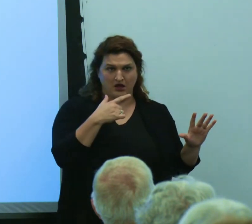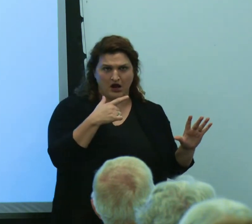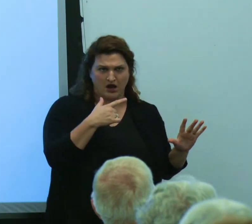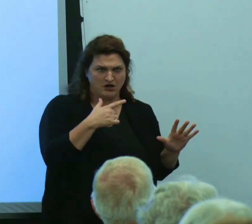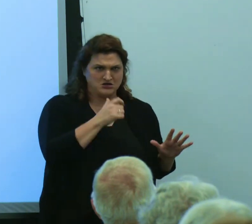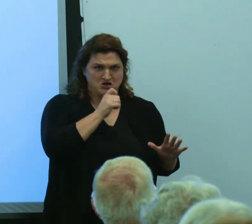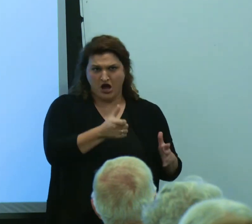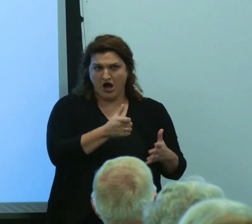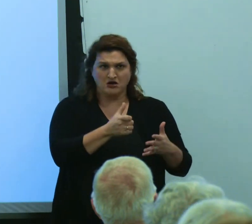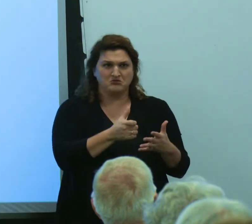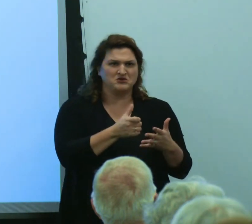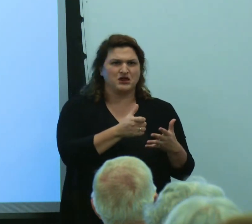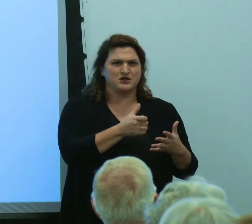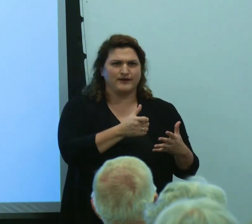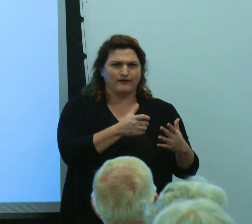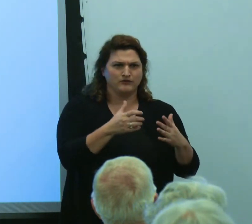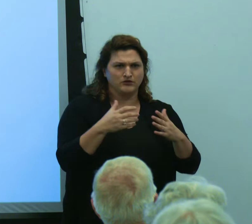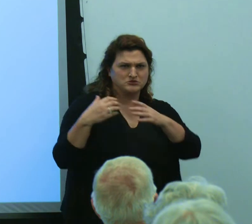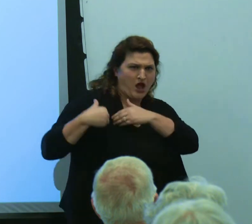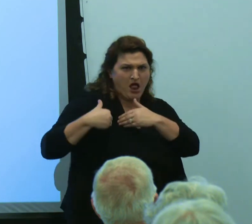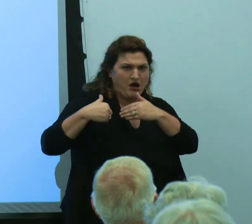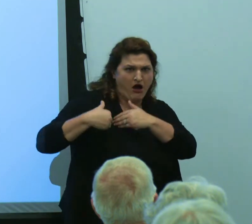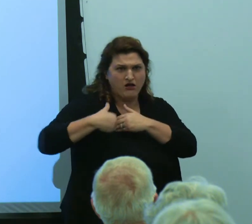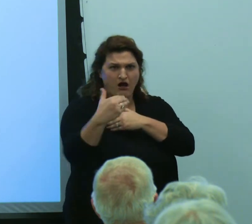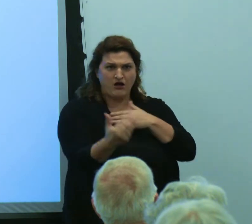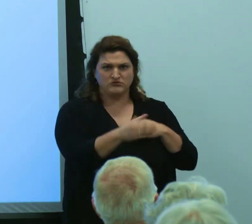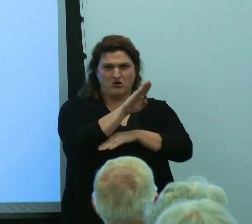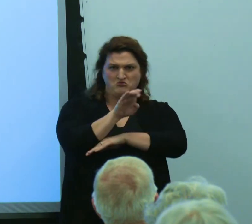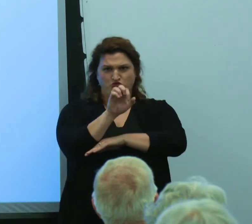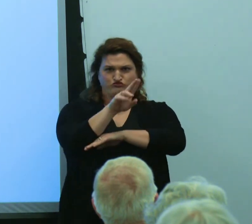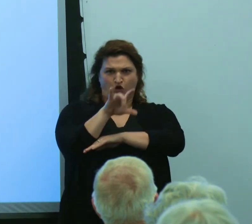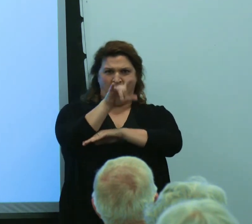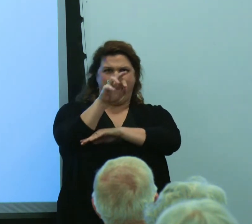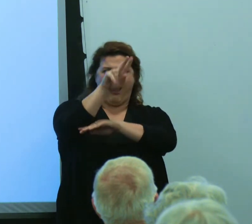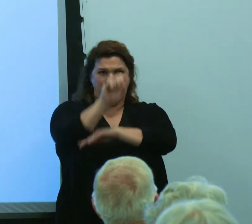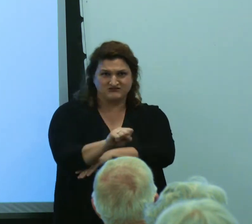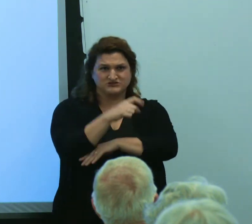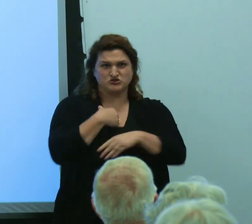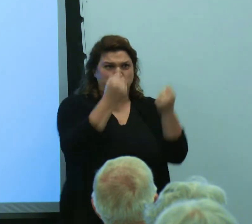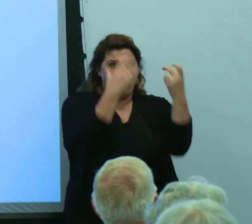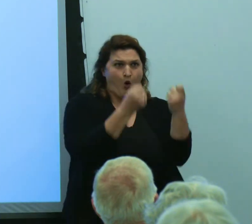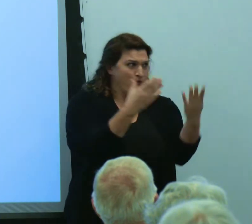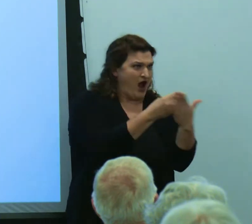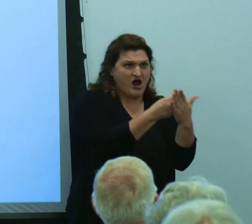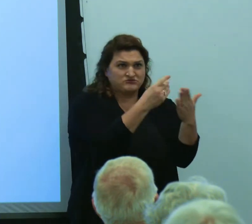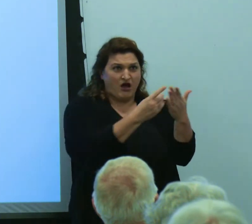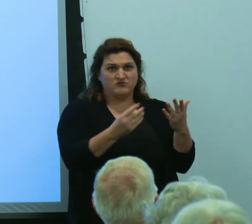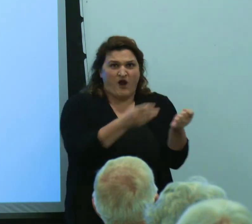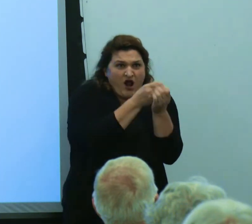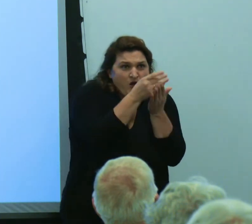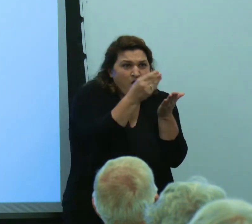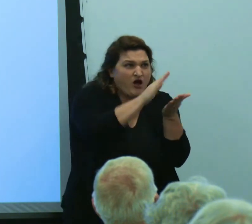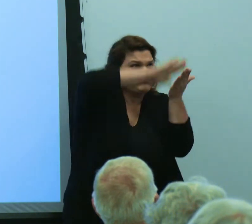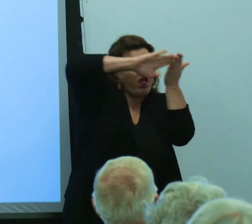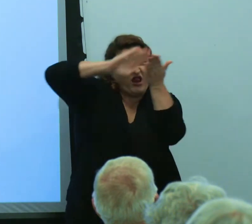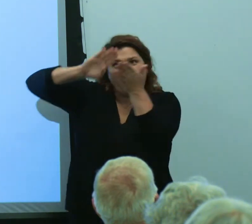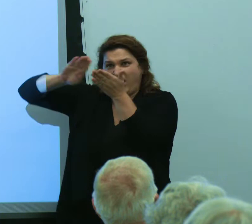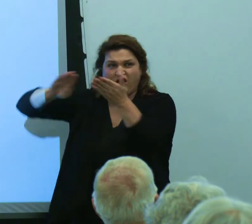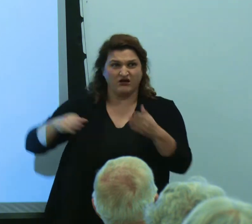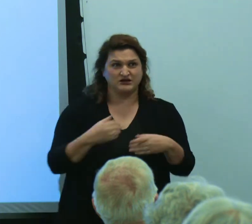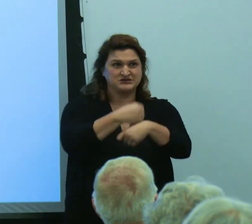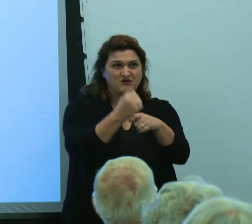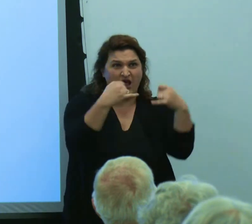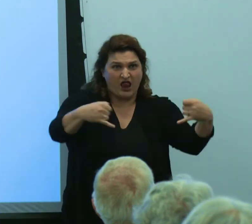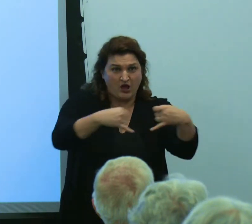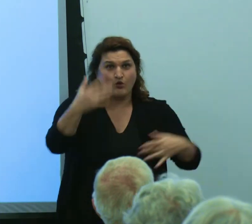bureaucrats, faceless bureaucrats with unlimited money. So much money will be spent on redistricting because we have this Citizens